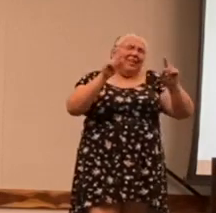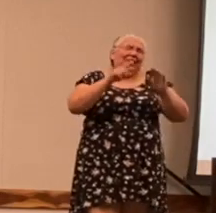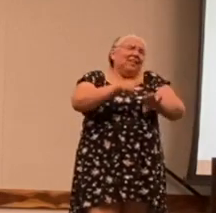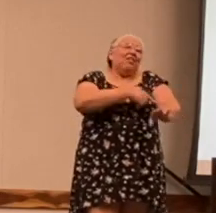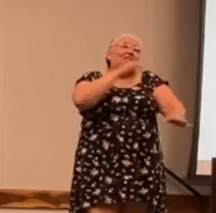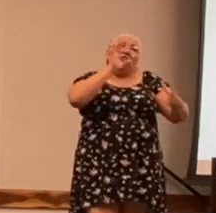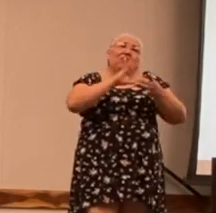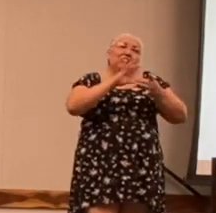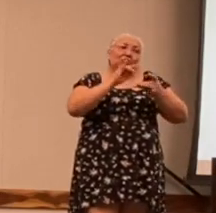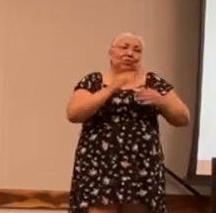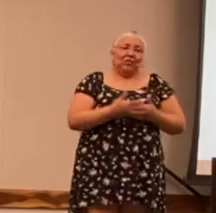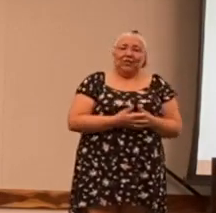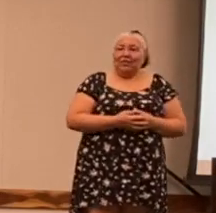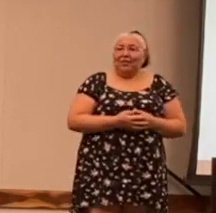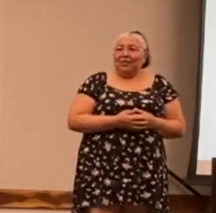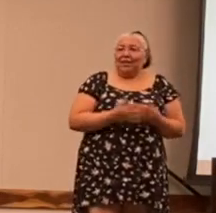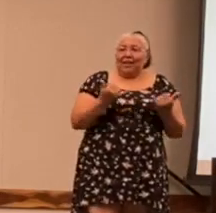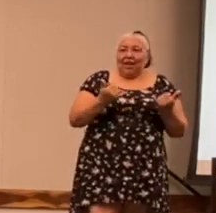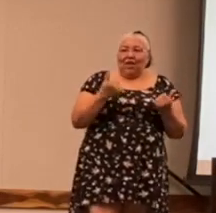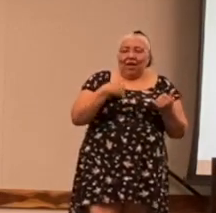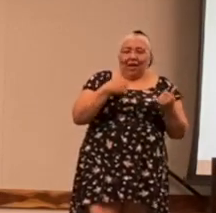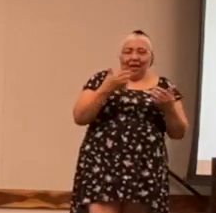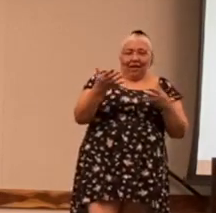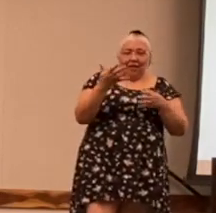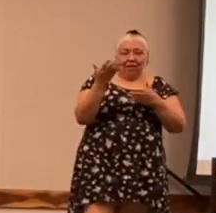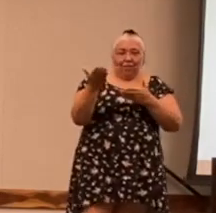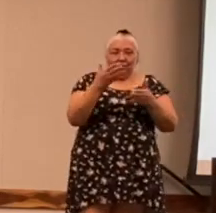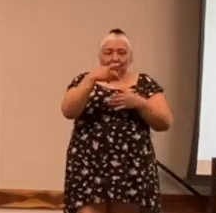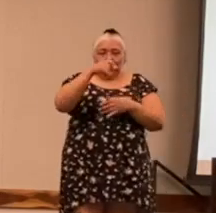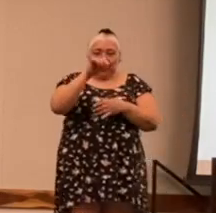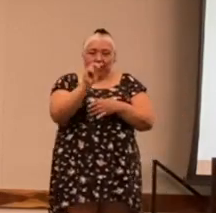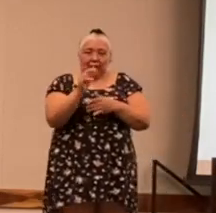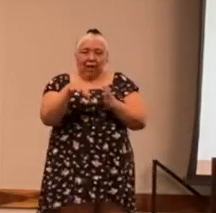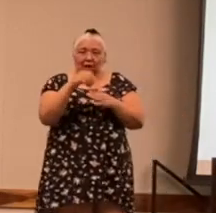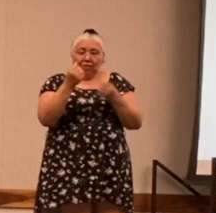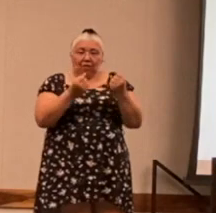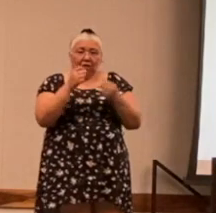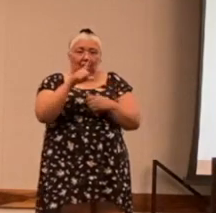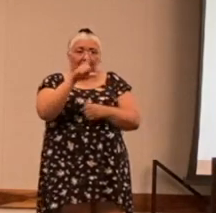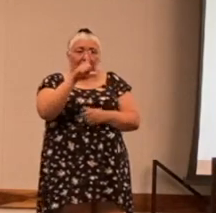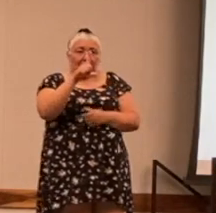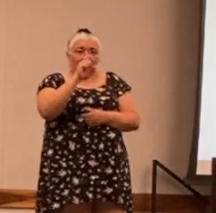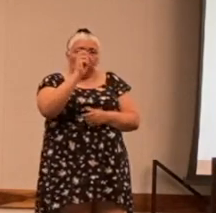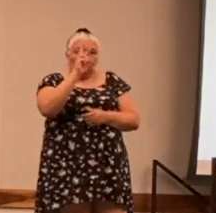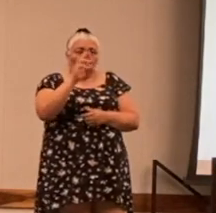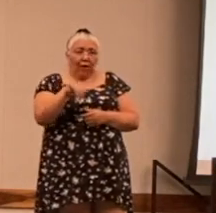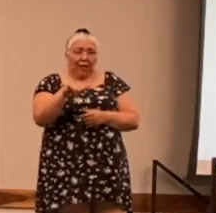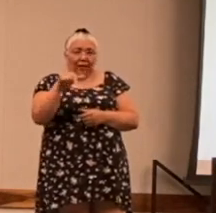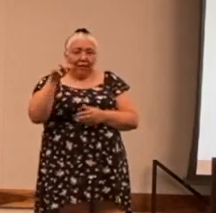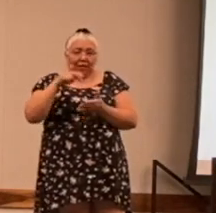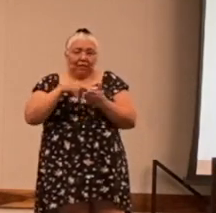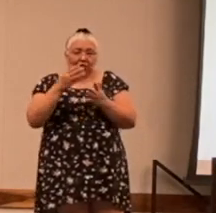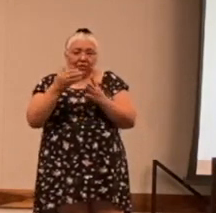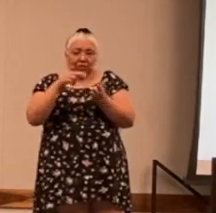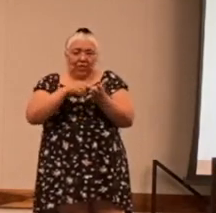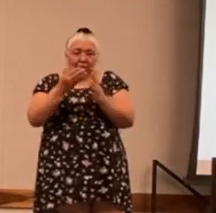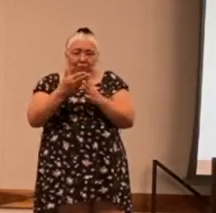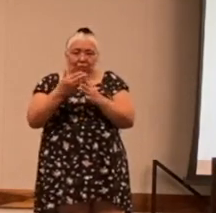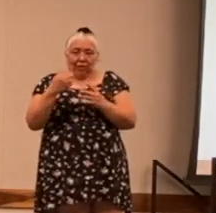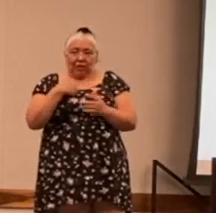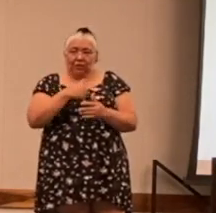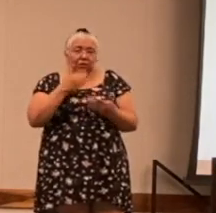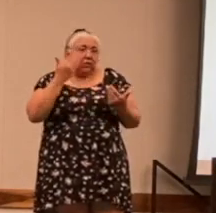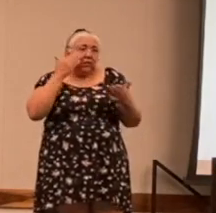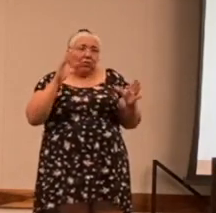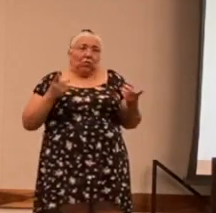So anyway, I get Peyton out of the car, so I'm standing here, and Leroy's standing right there. And she's standing between us, and she doesn't